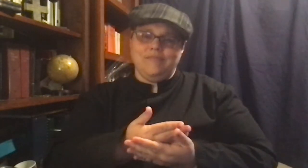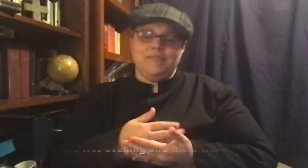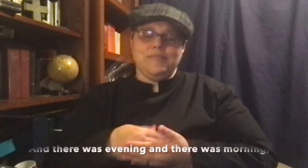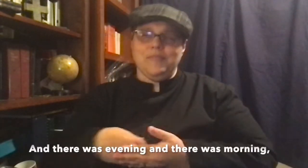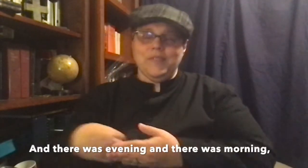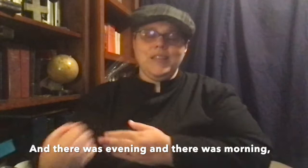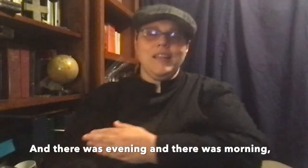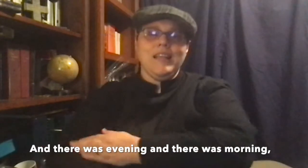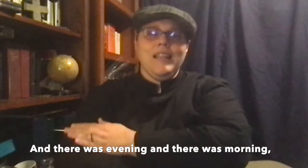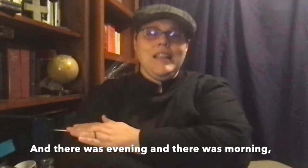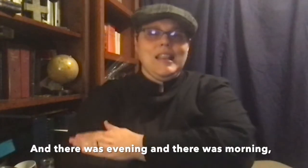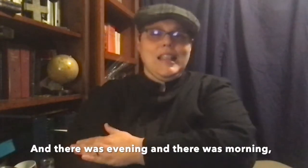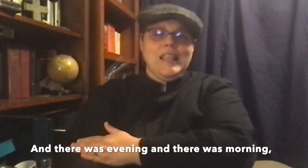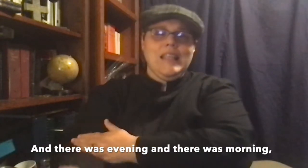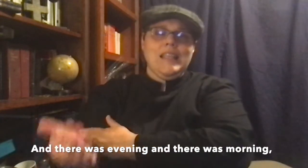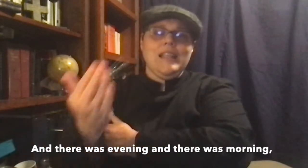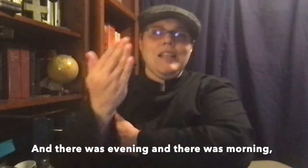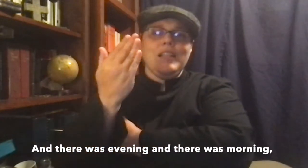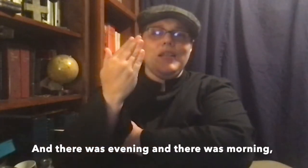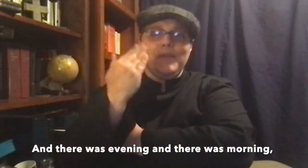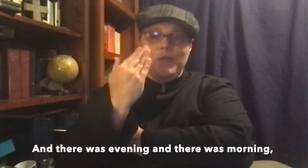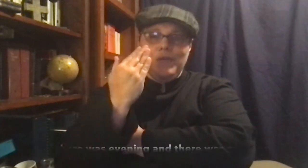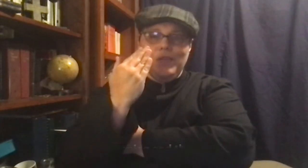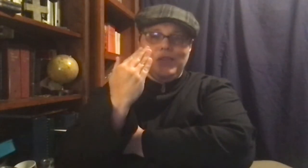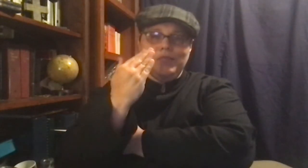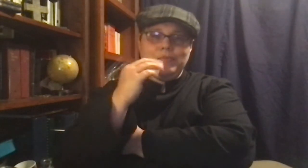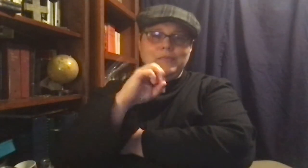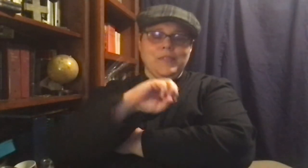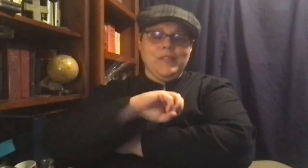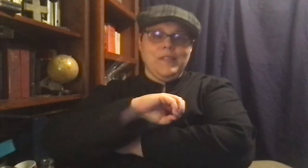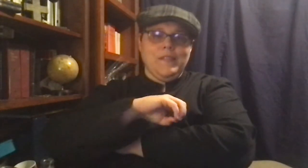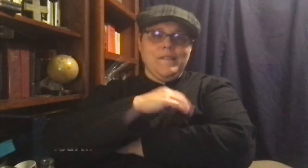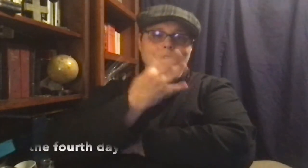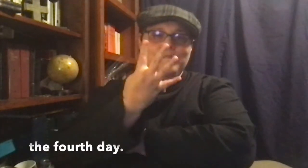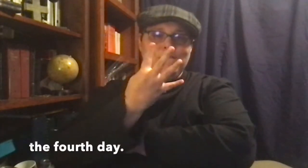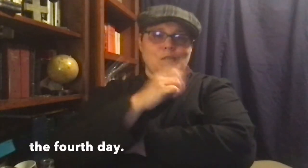And there was evening and there was morning, the fourth day.